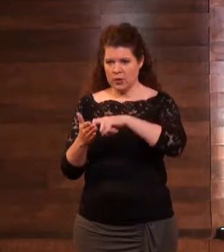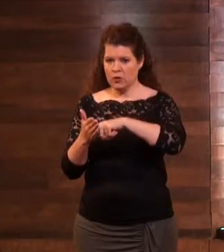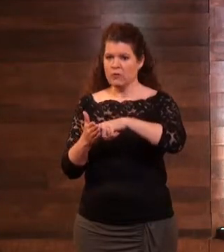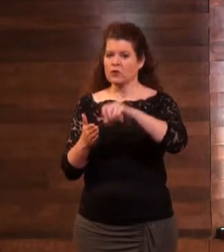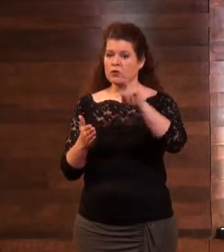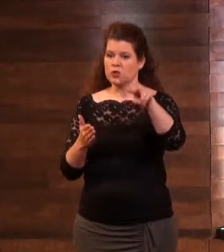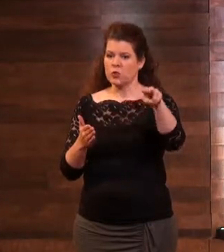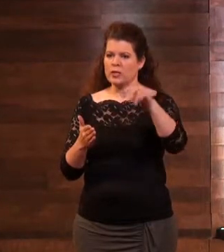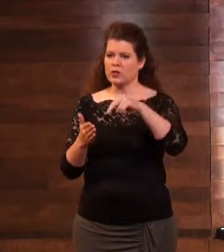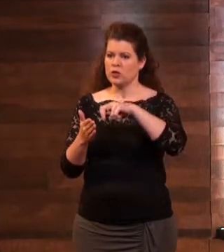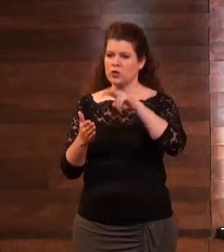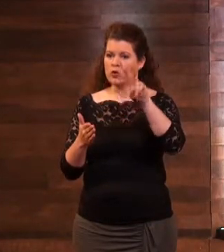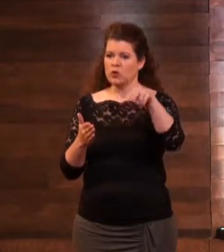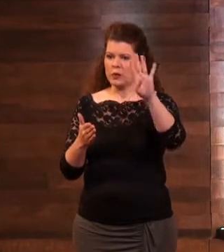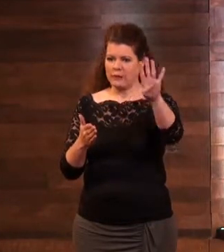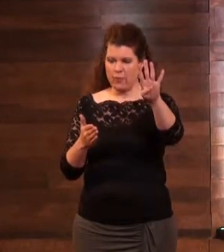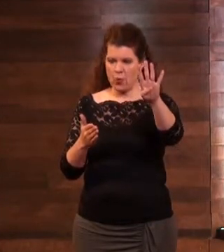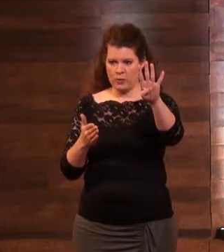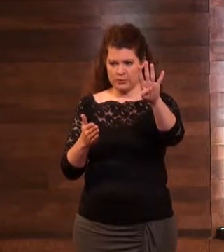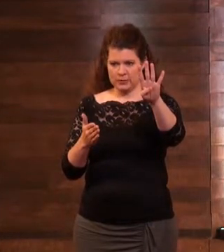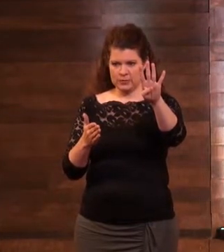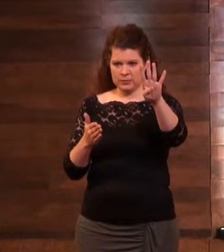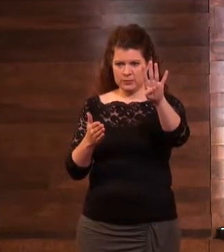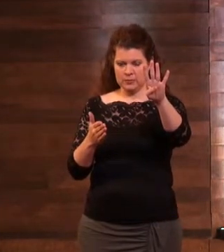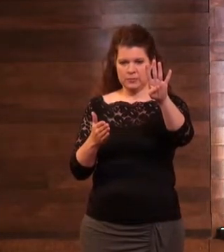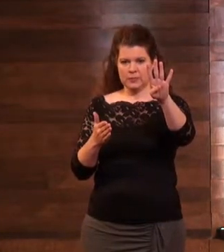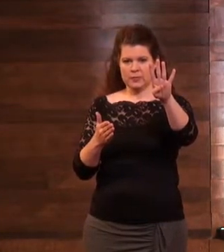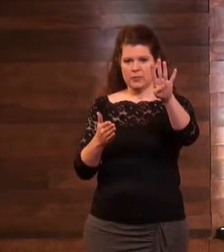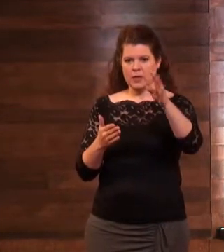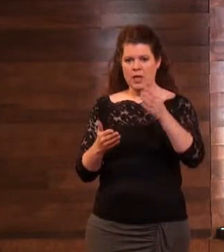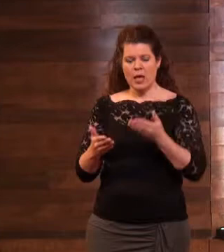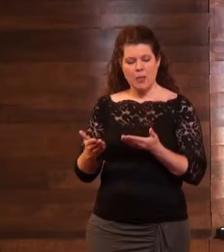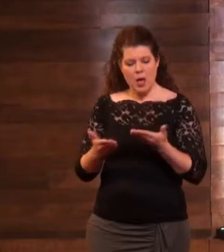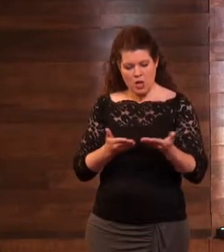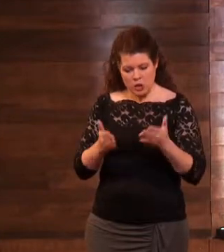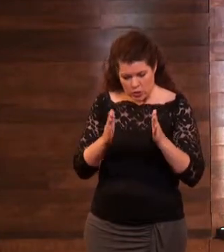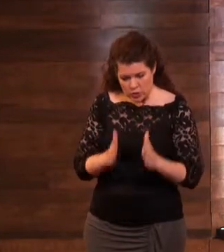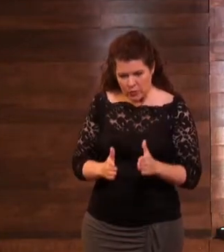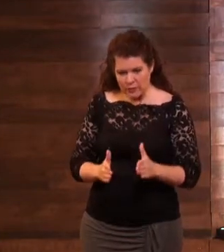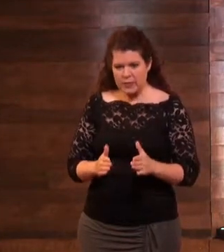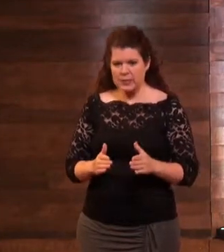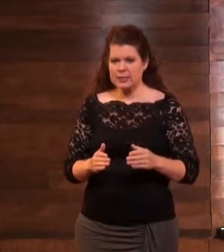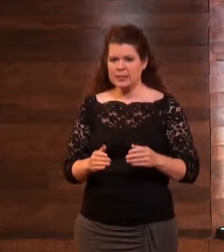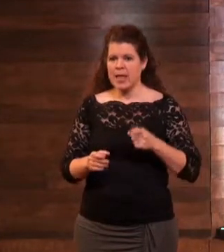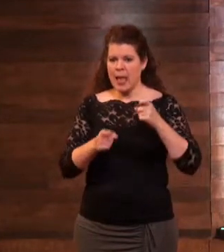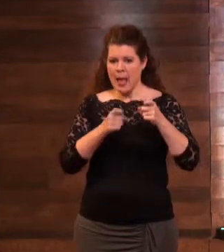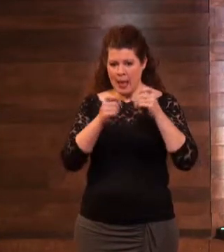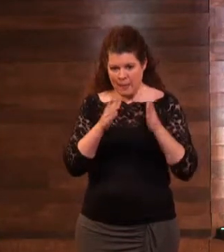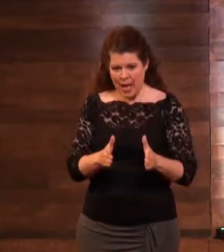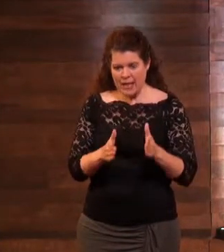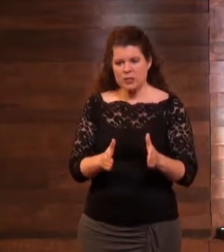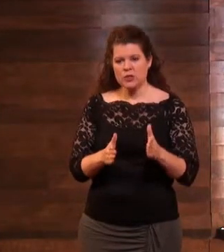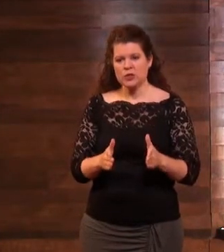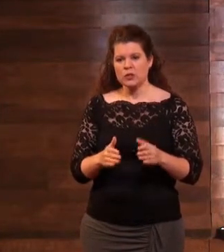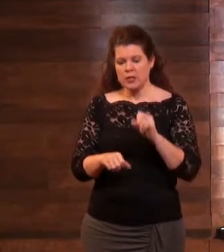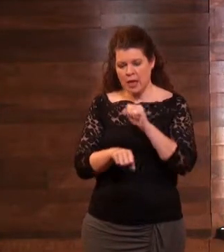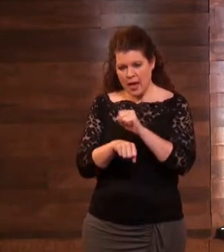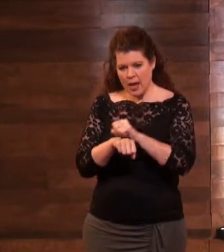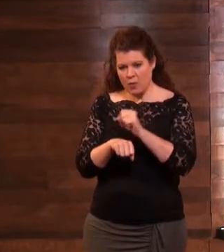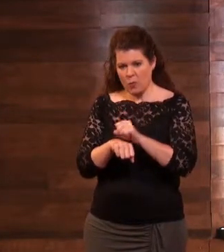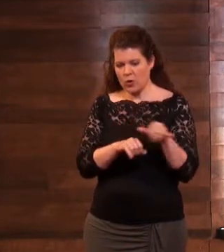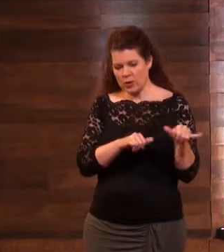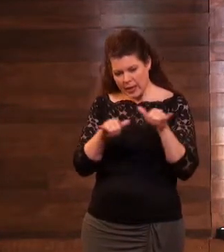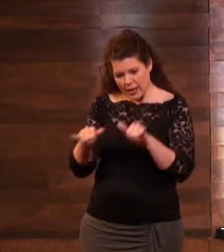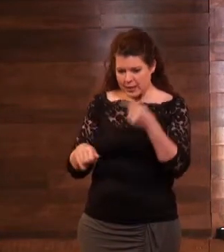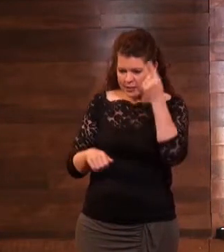for that. Appreciate that. About servants and masters and working as unto the Lord. And it comes on the heels of a very important